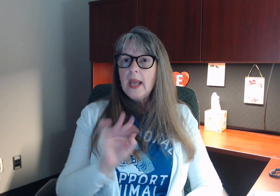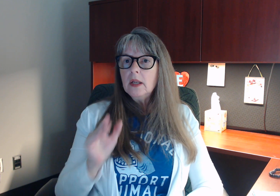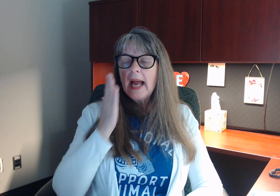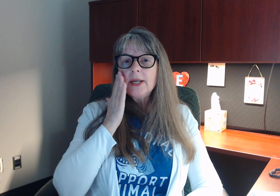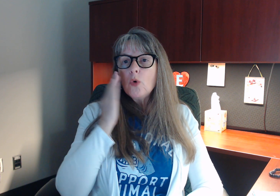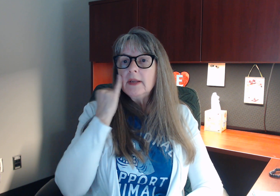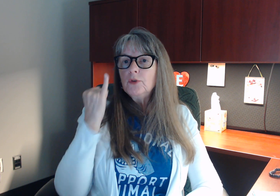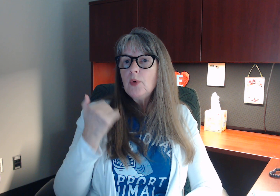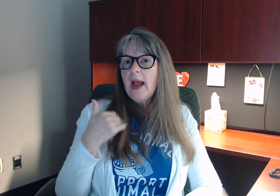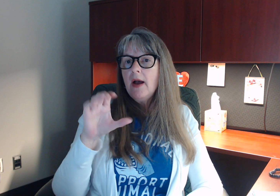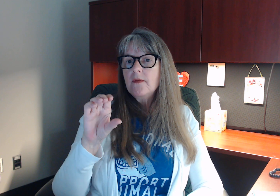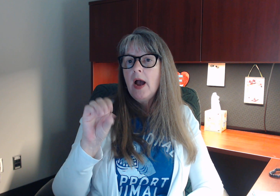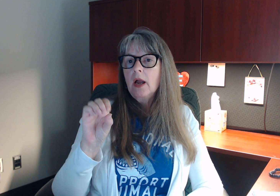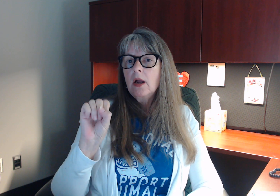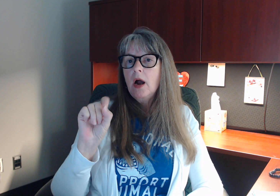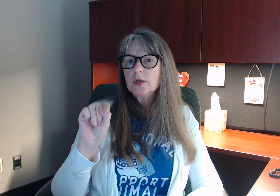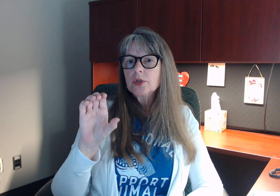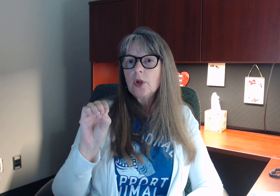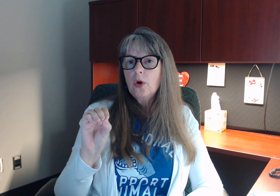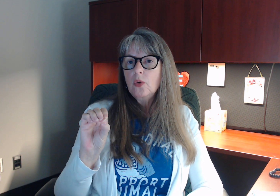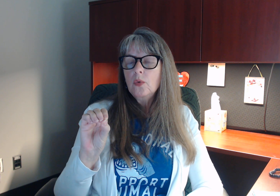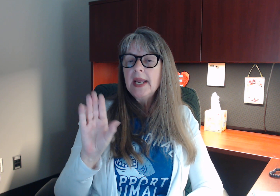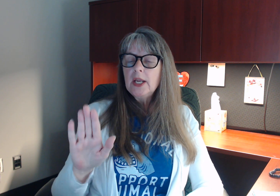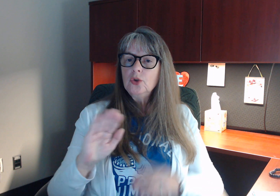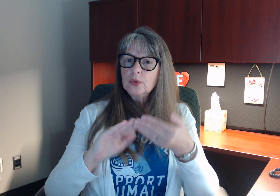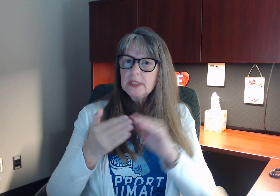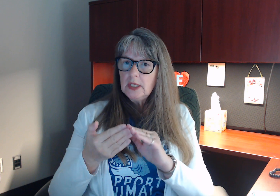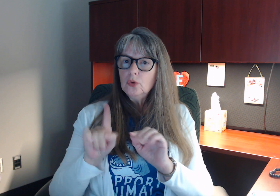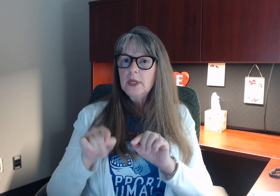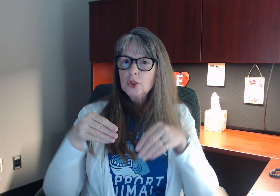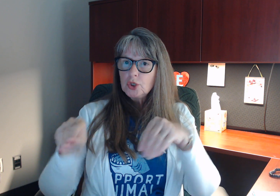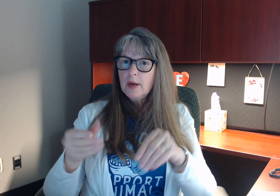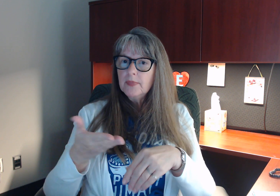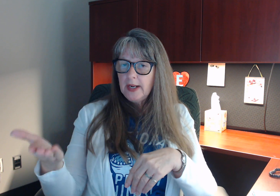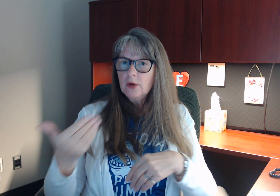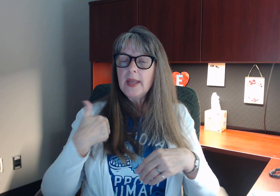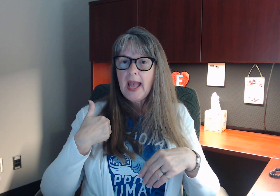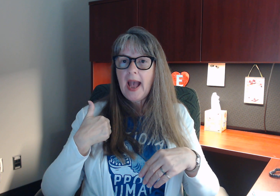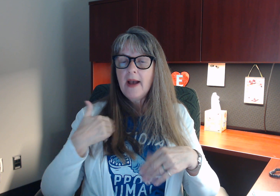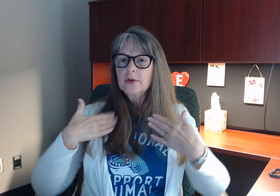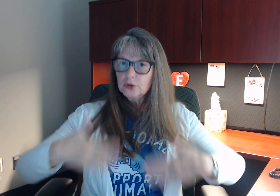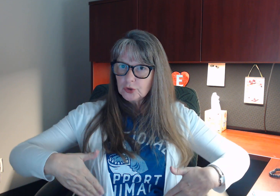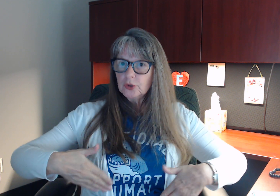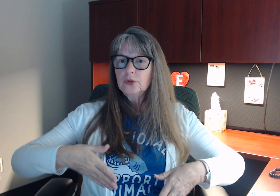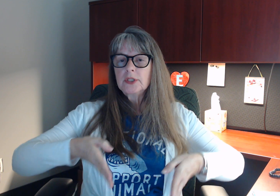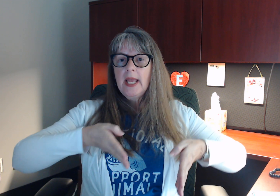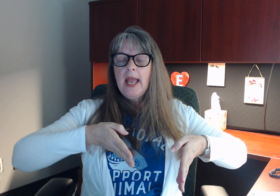Well, I know if you have a Costco in your city, you can shop there. They have shirts